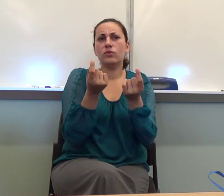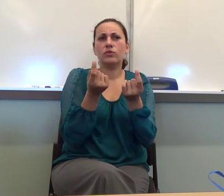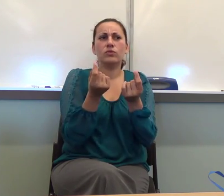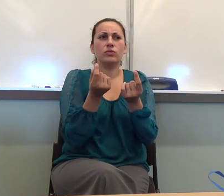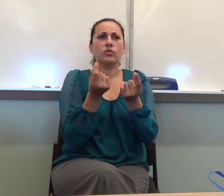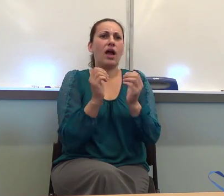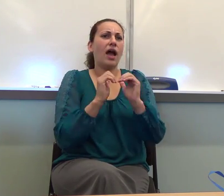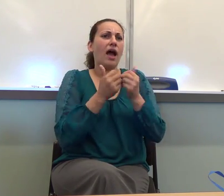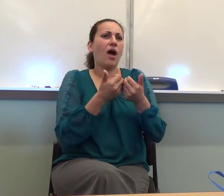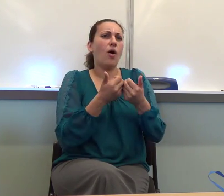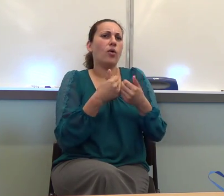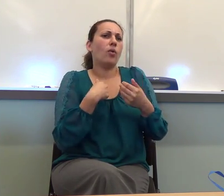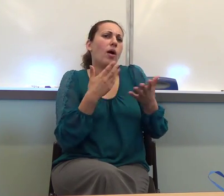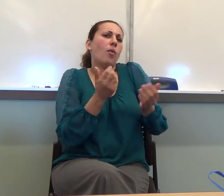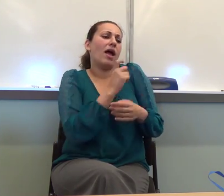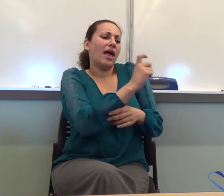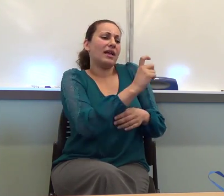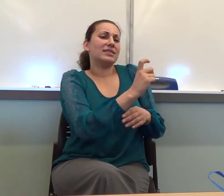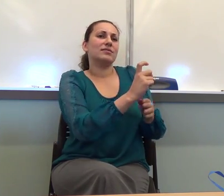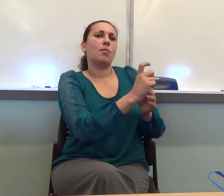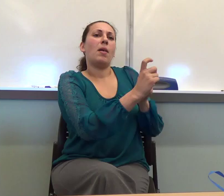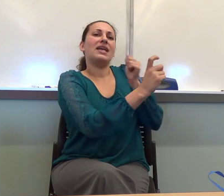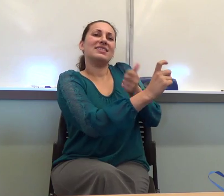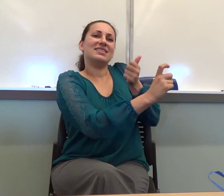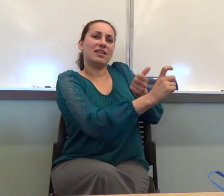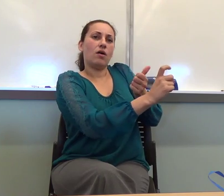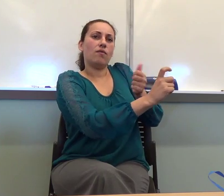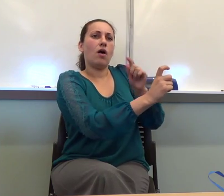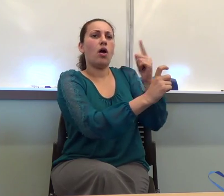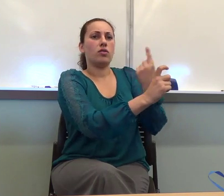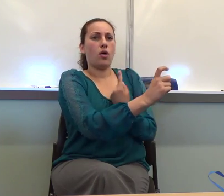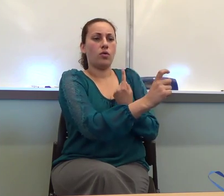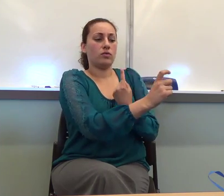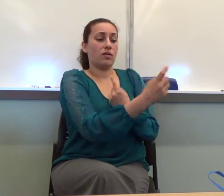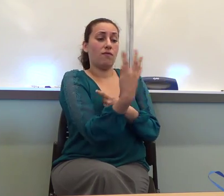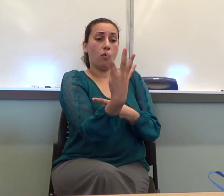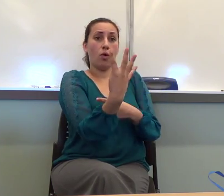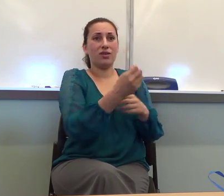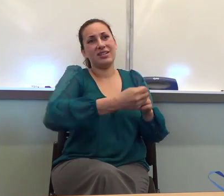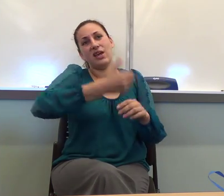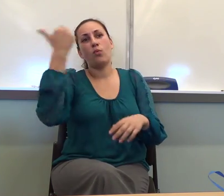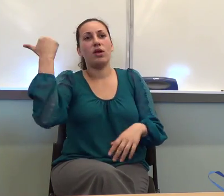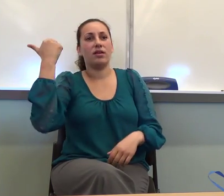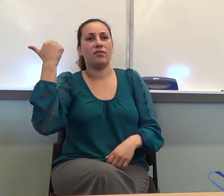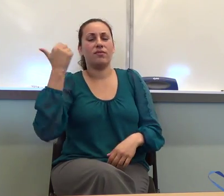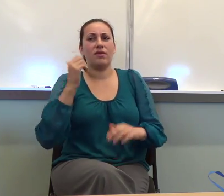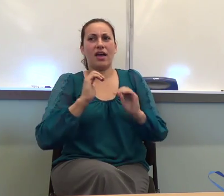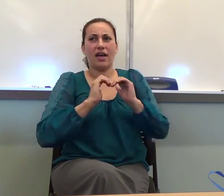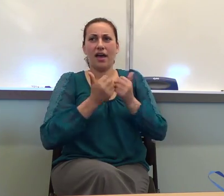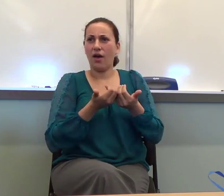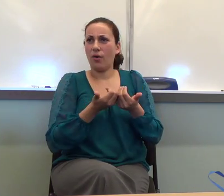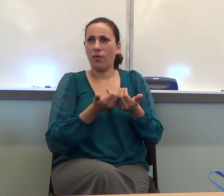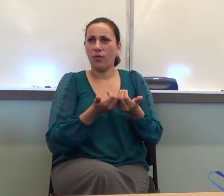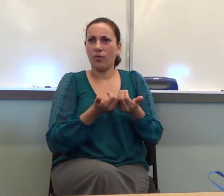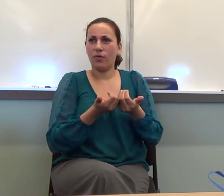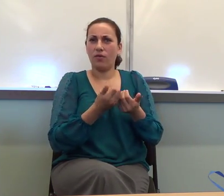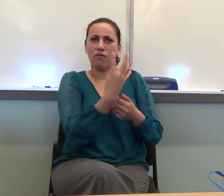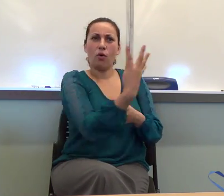x by itself? Well, I got to get rid of the 4. How do you get rid of the 4? It's